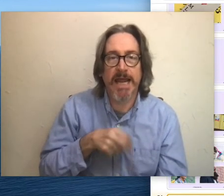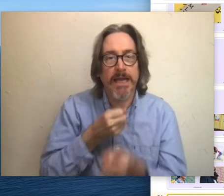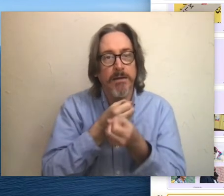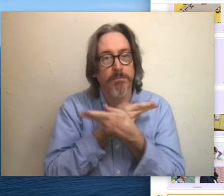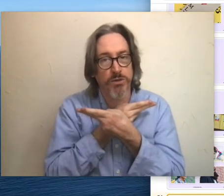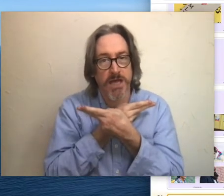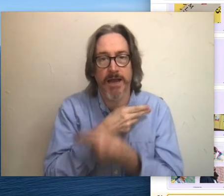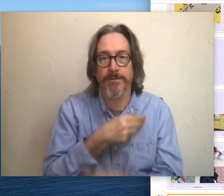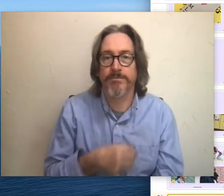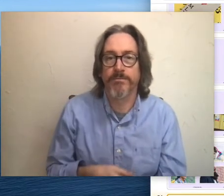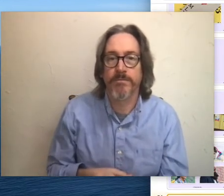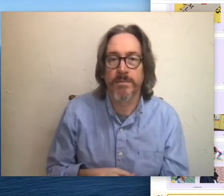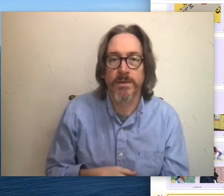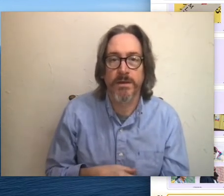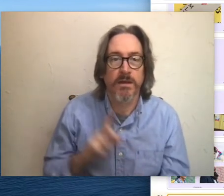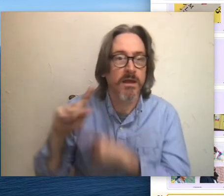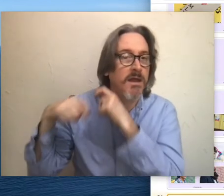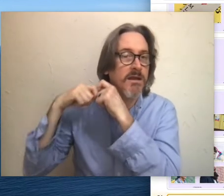tie, bow tie,